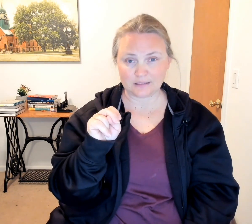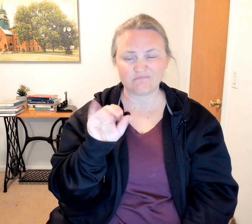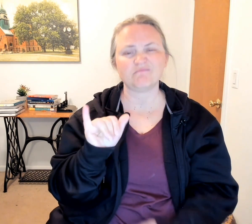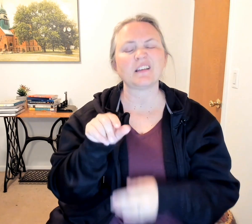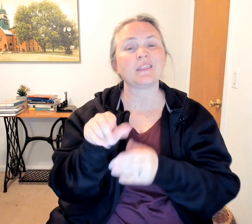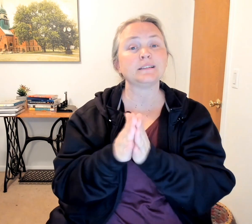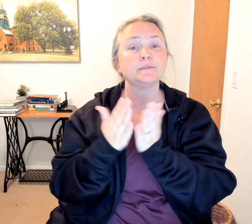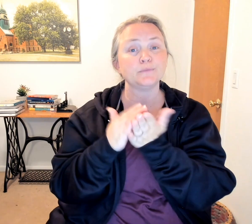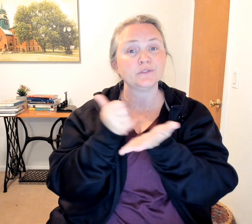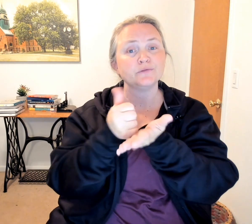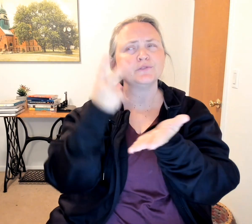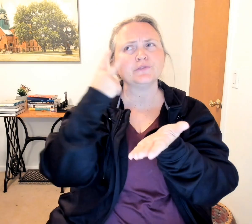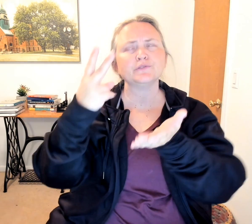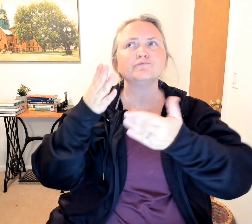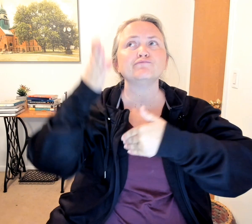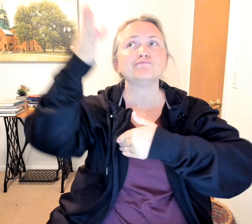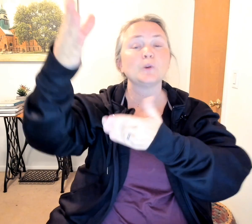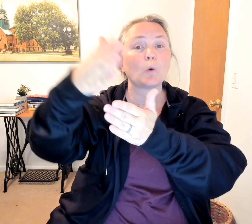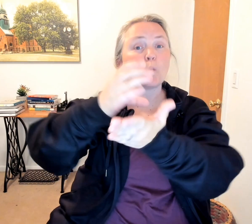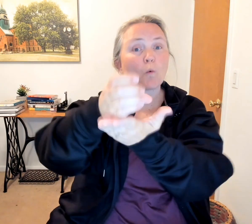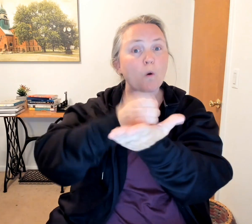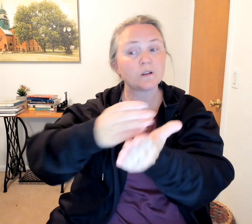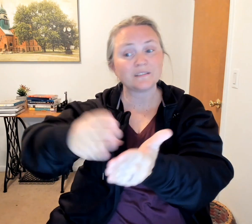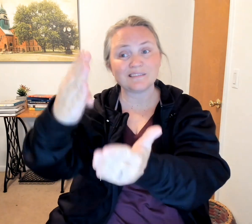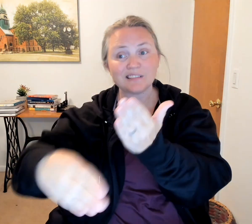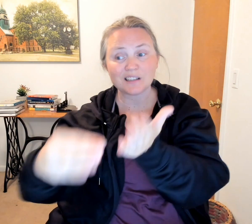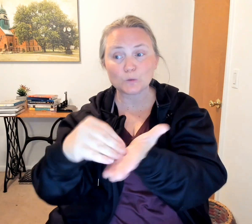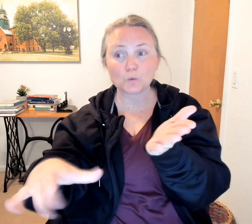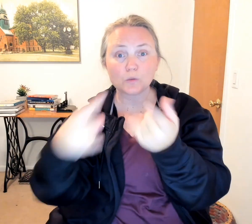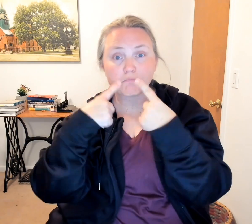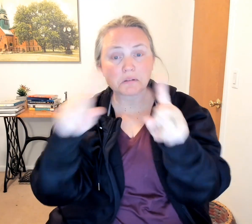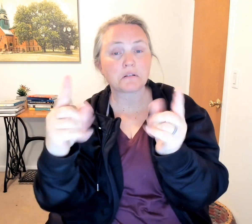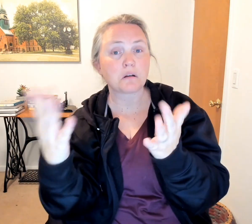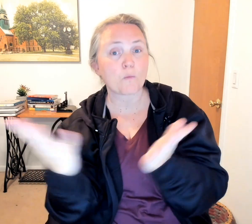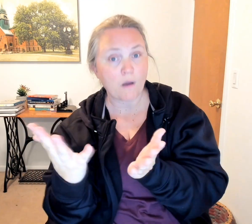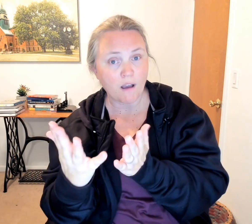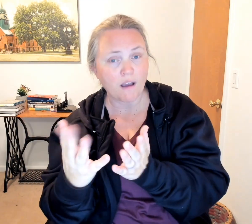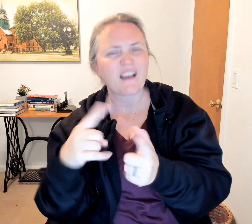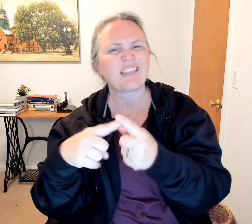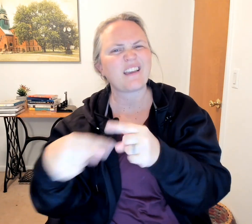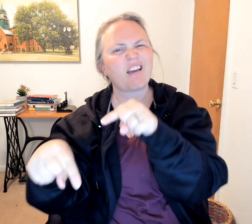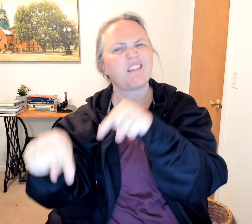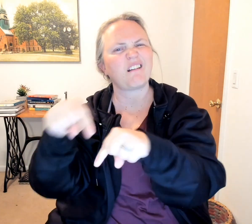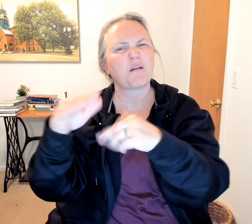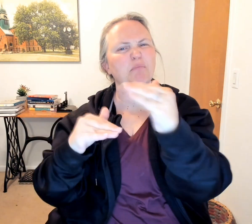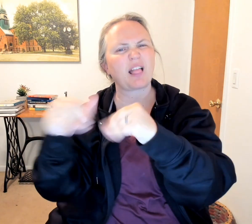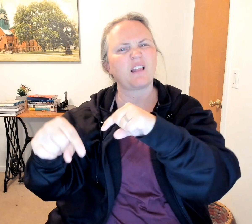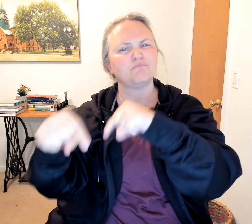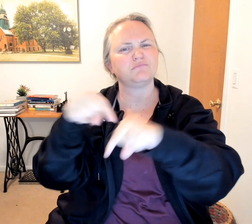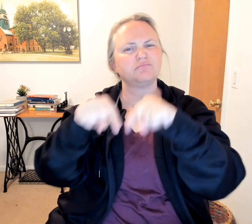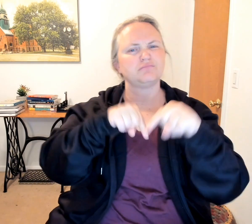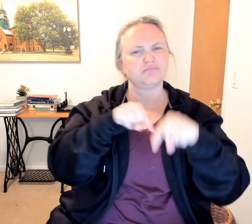This helps you look at what is the big picture, what's the outcome you want at the end for students to achieve, and then how you work backwards